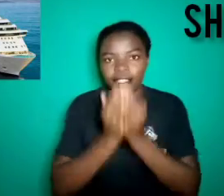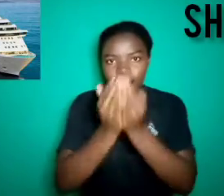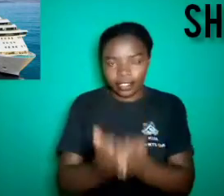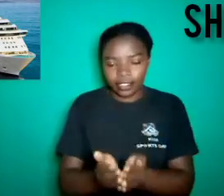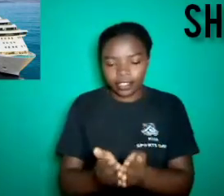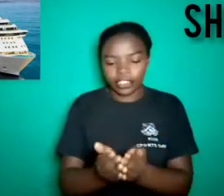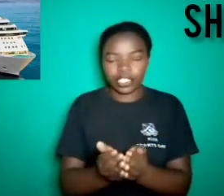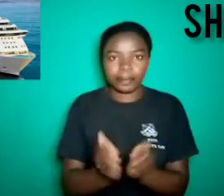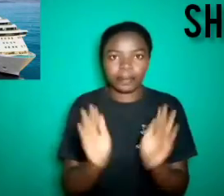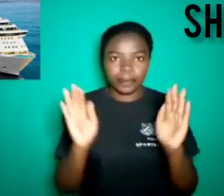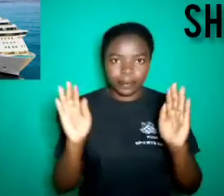sheep.